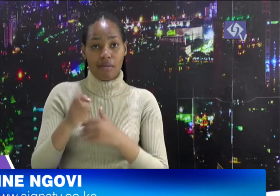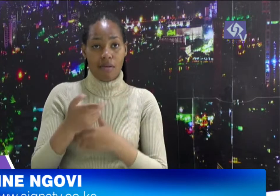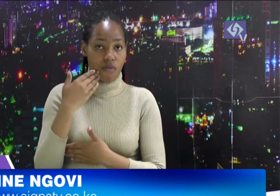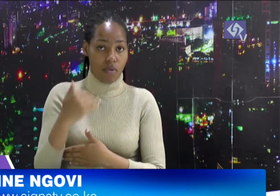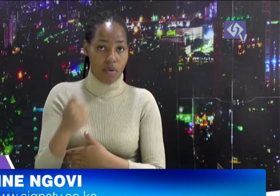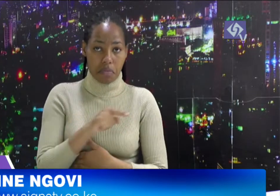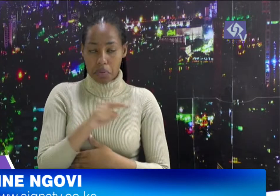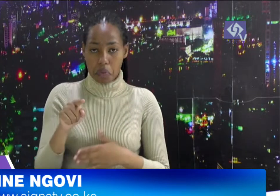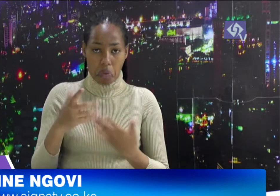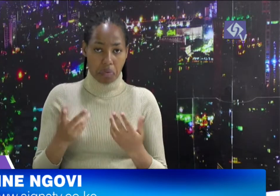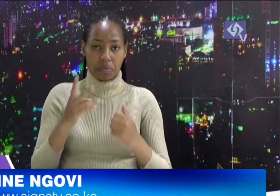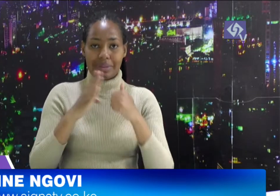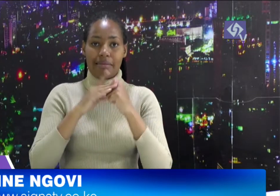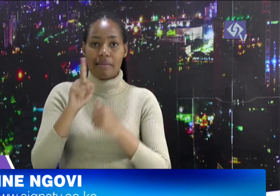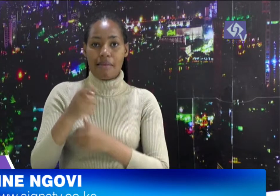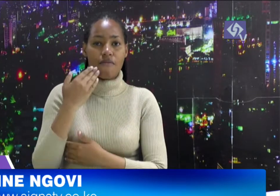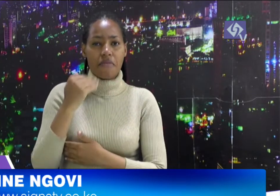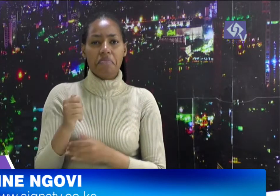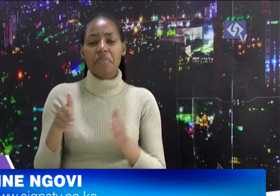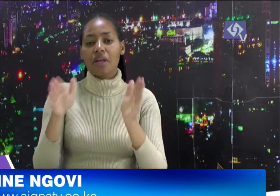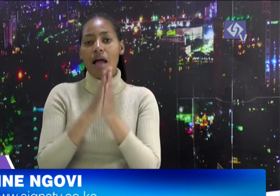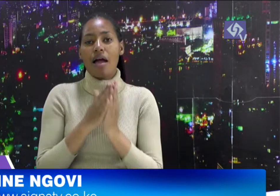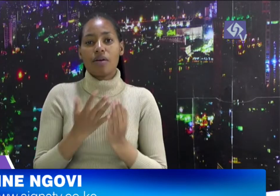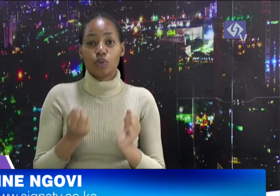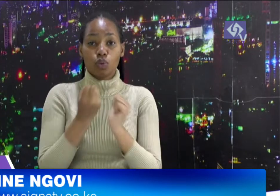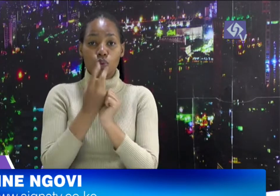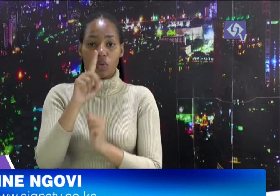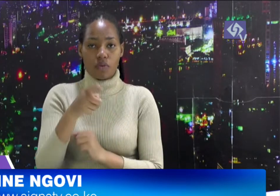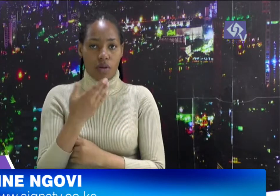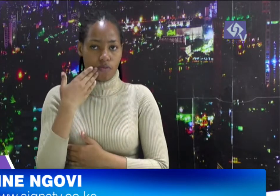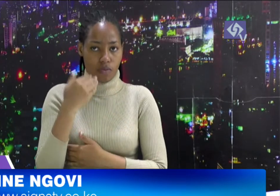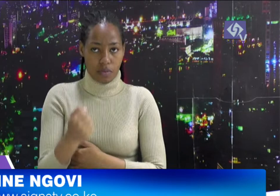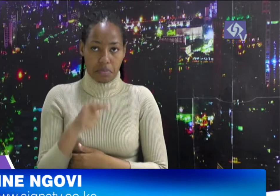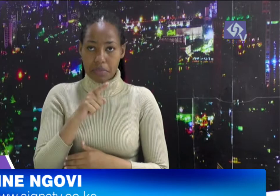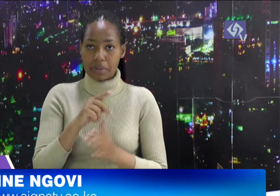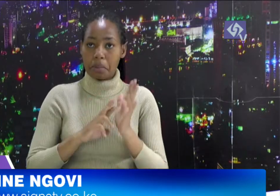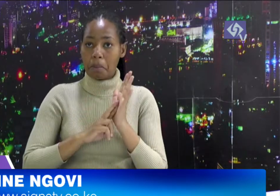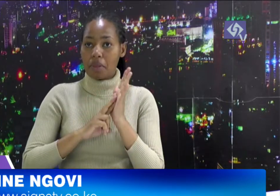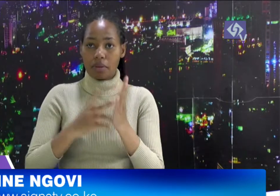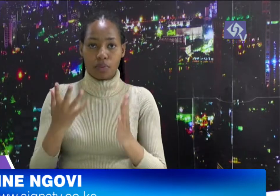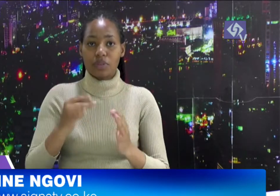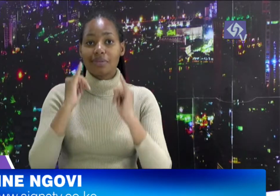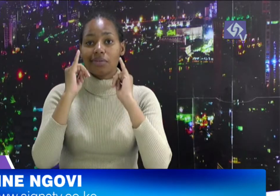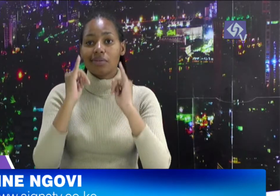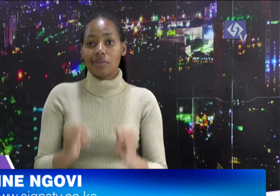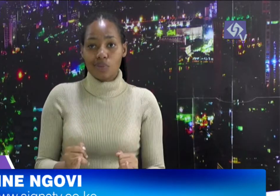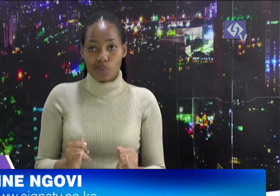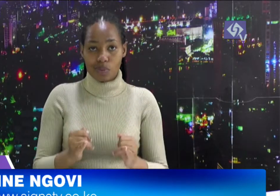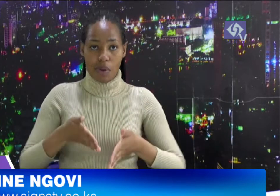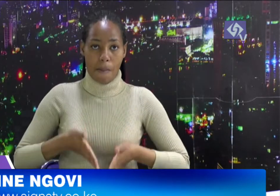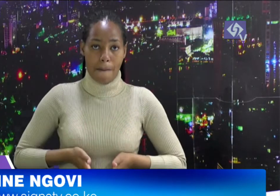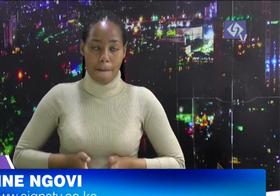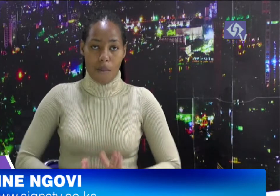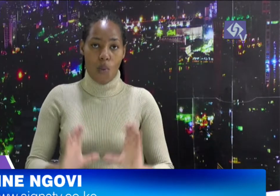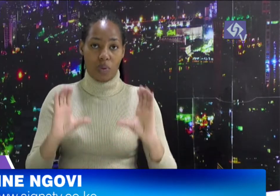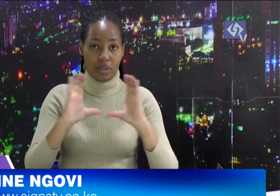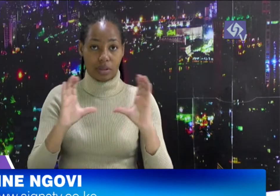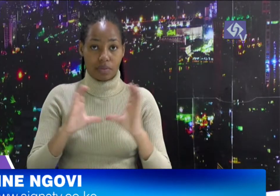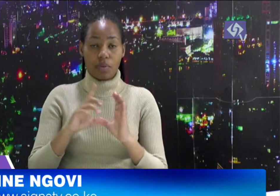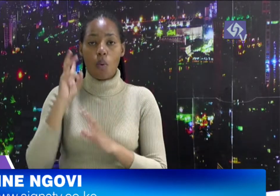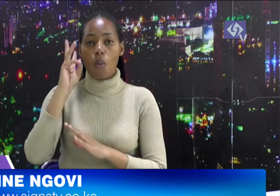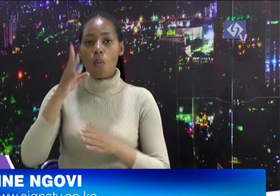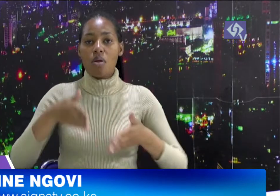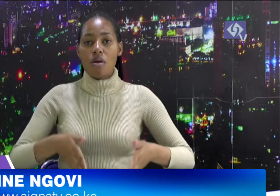increased to 7,500 and now 9,500 and 12,500